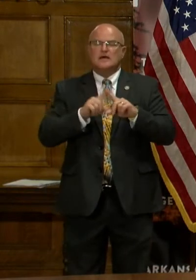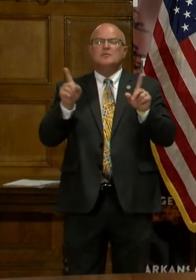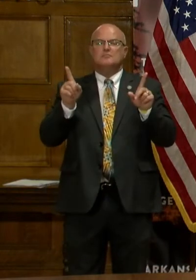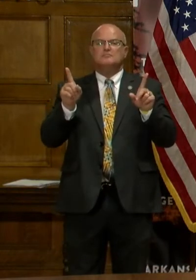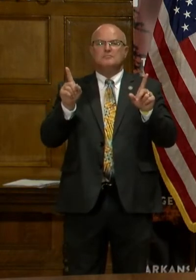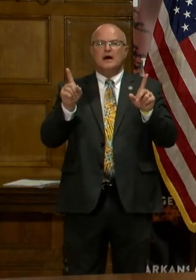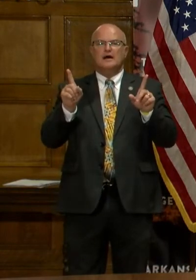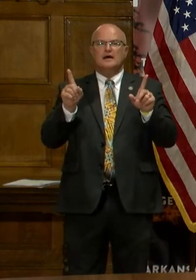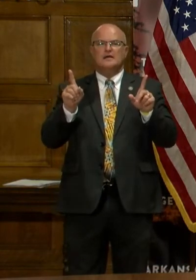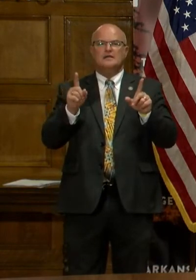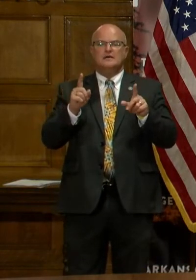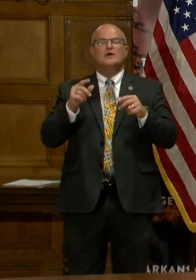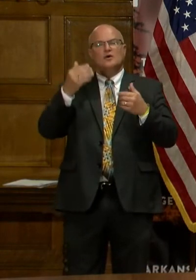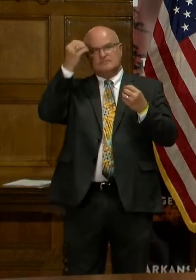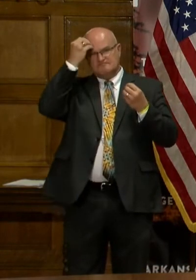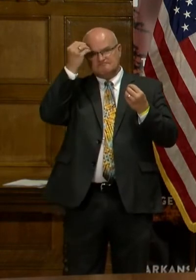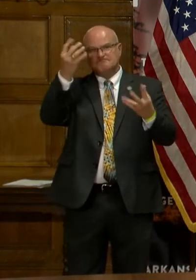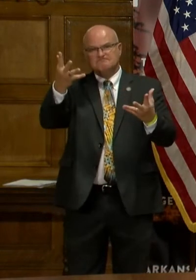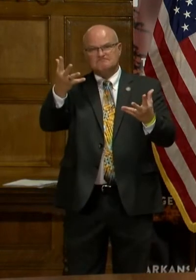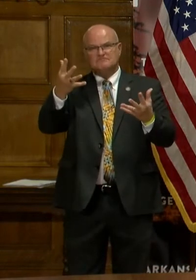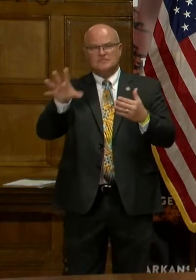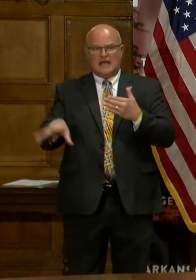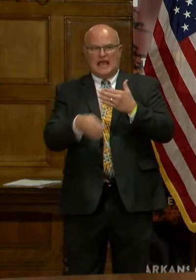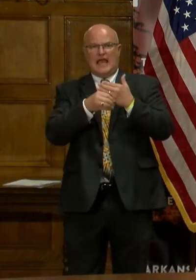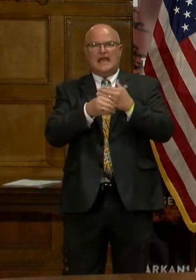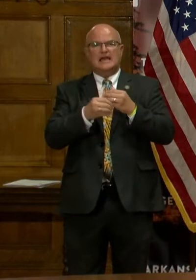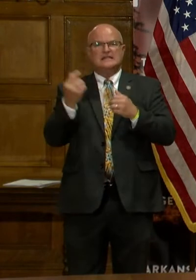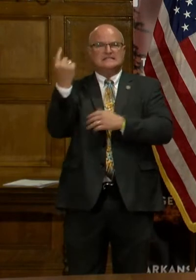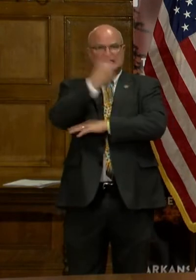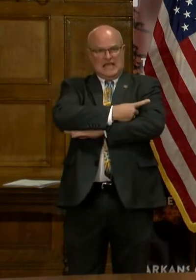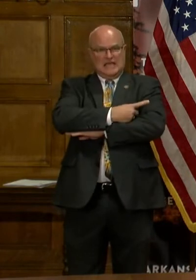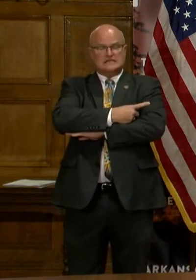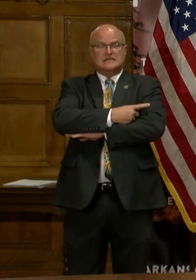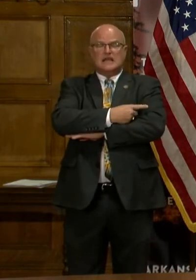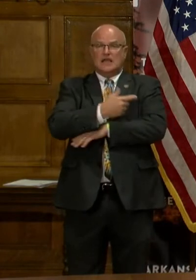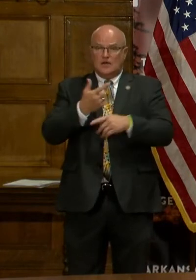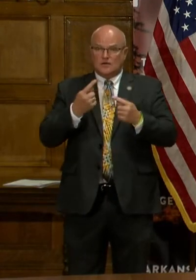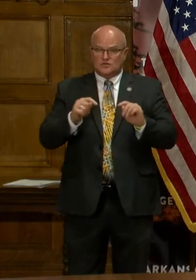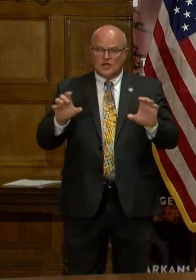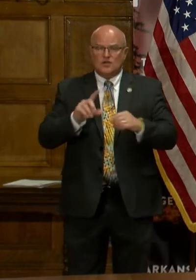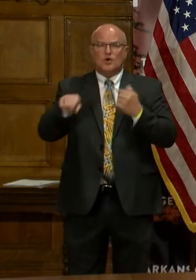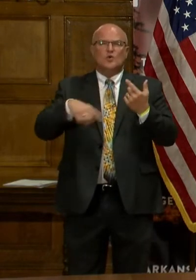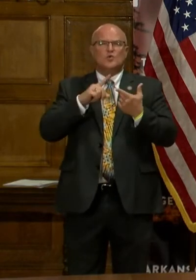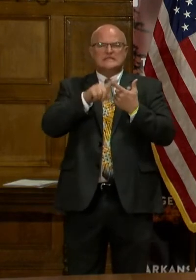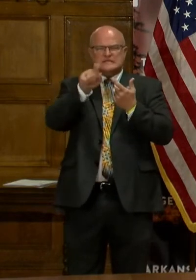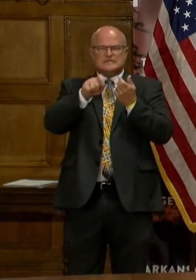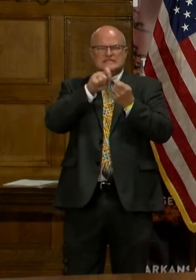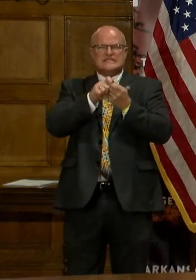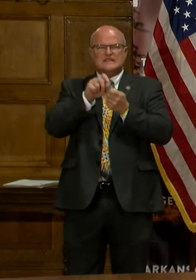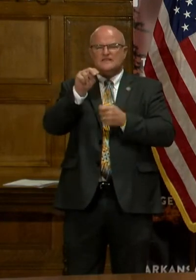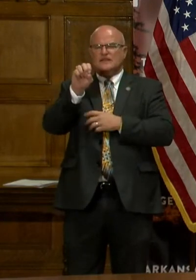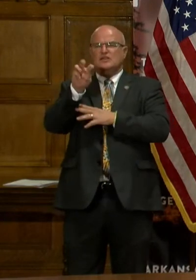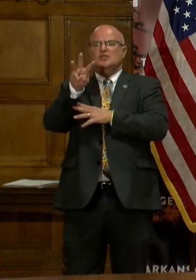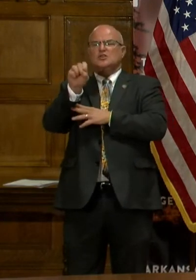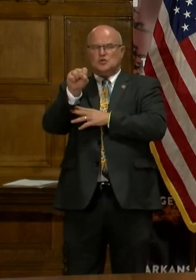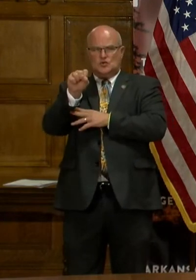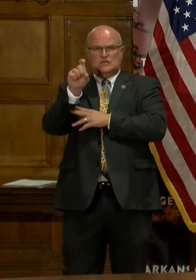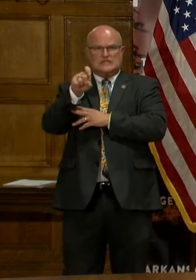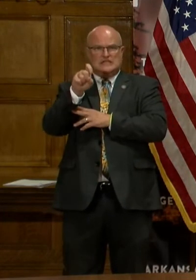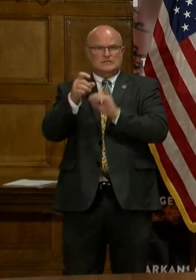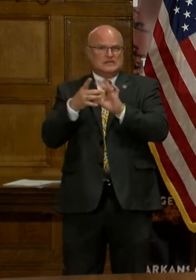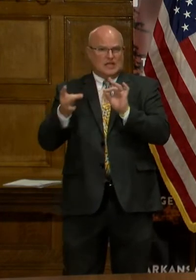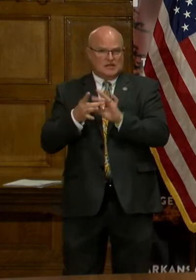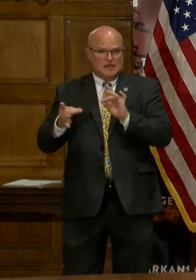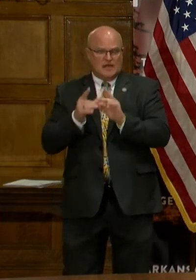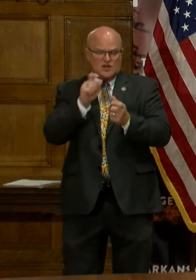we'll keep you posted if we add additional briefings, and we'll try to do it whenever there's specific news items that need to be covered